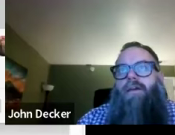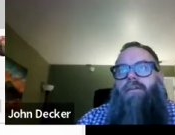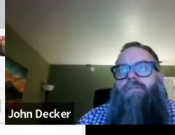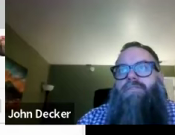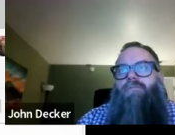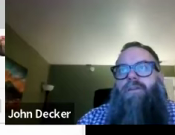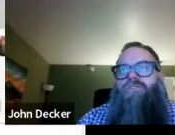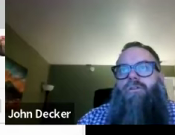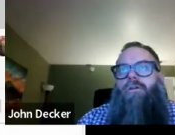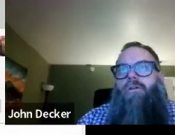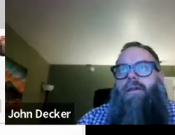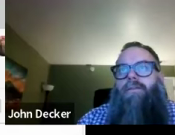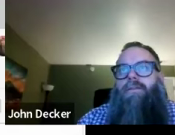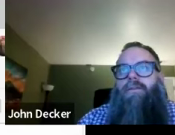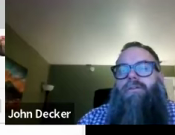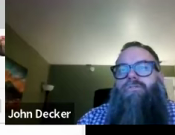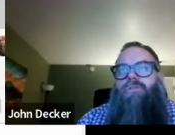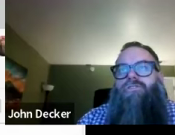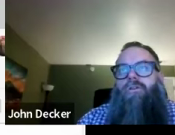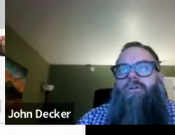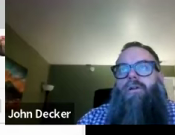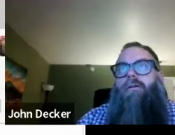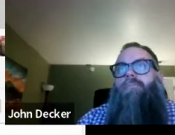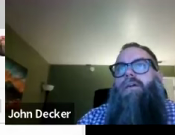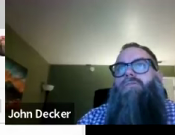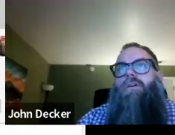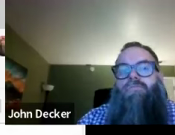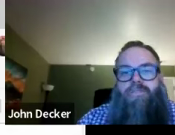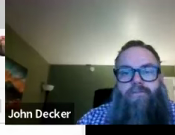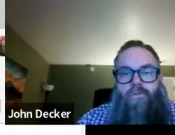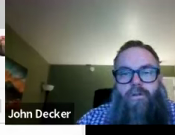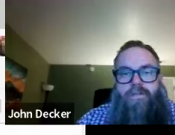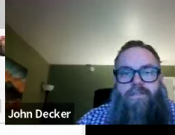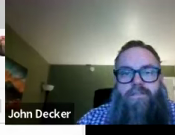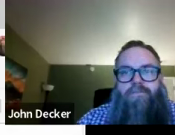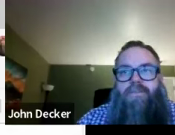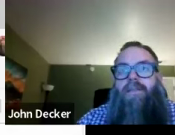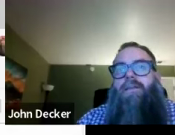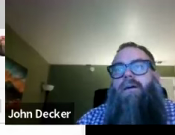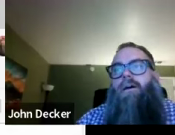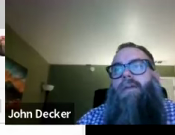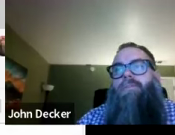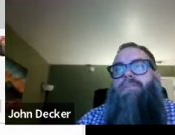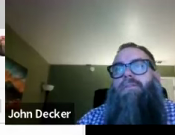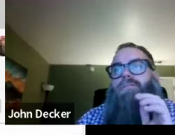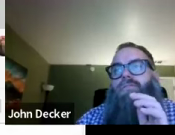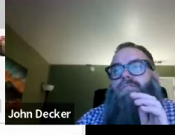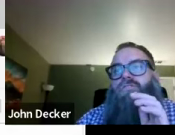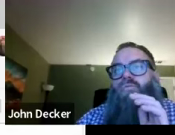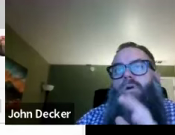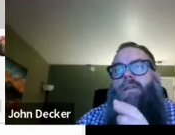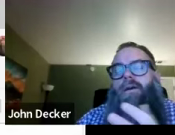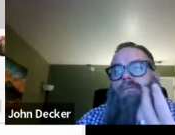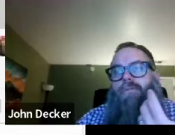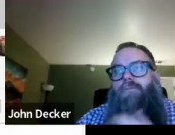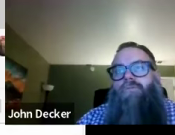we verify this information on our end to ensure that you guys can receive your quality incentives payments. So